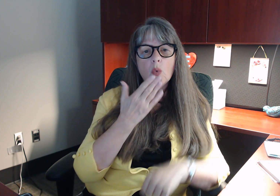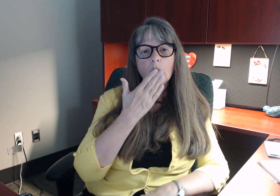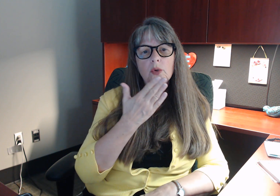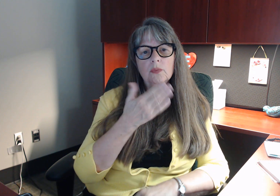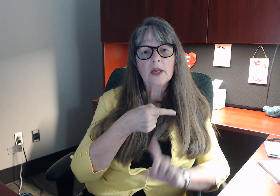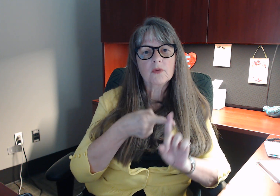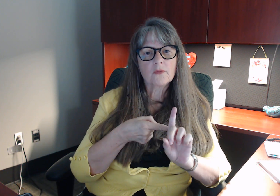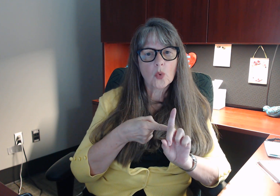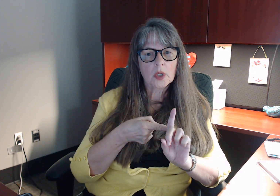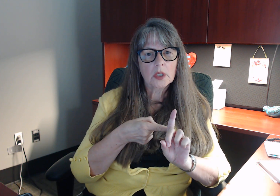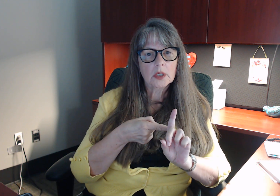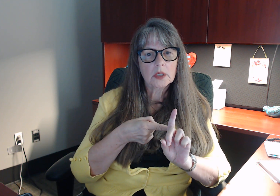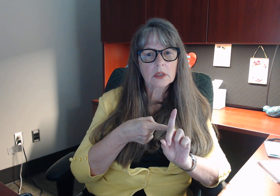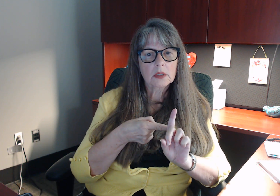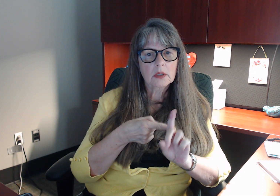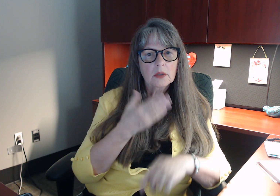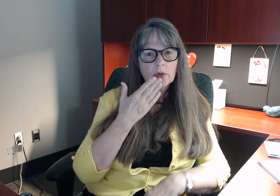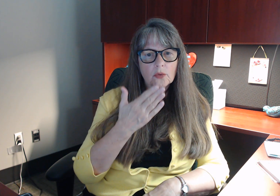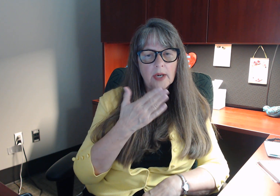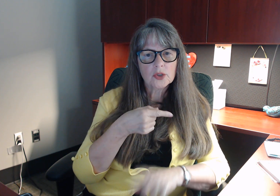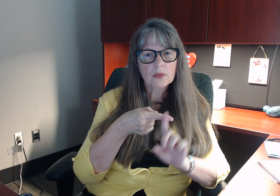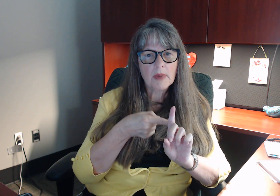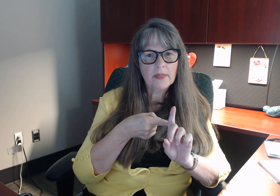you thankful for? Your gratitude month.